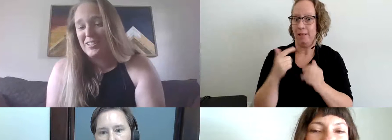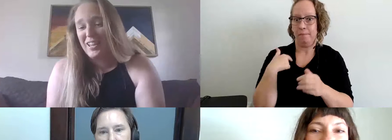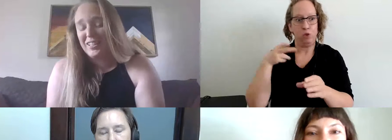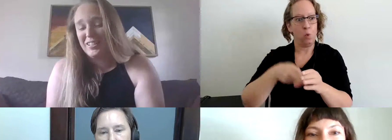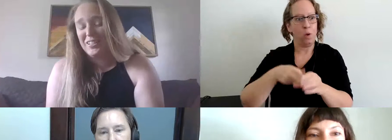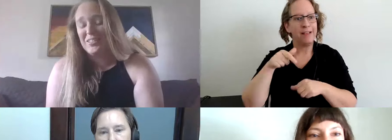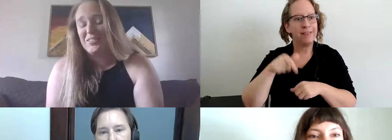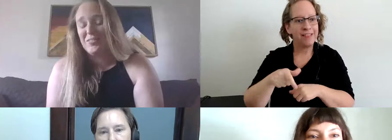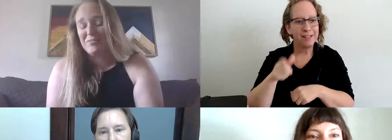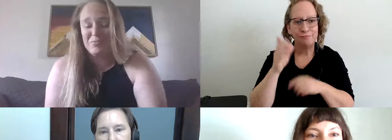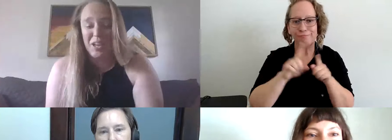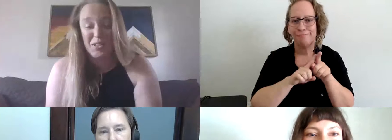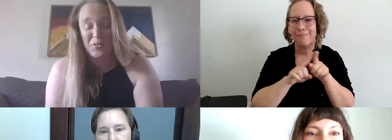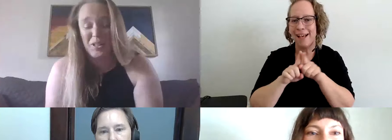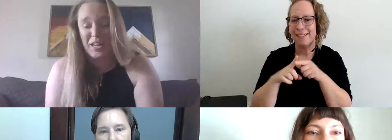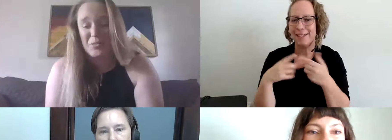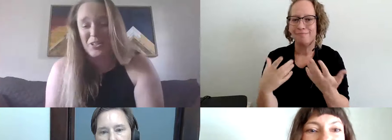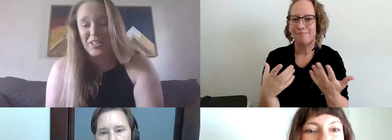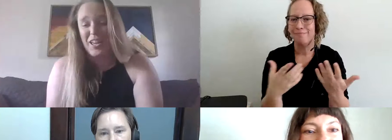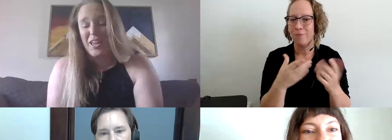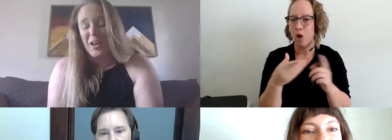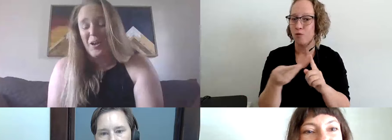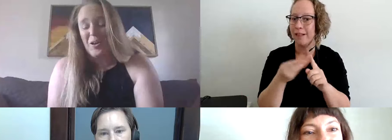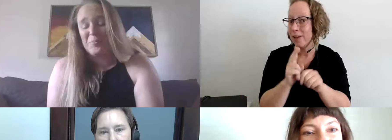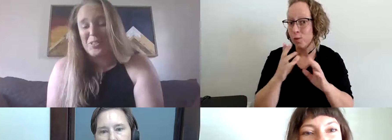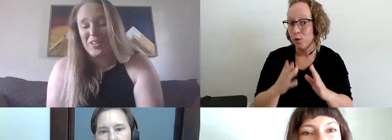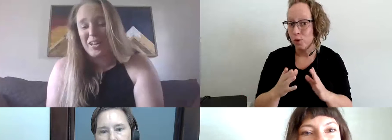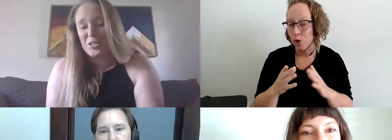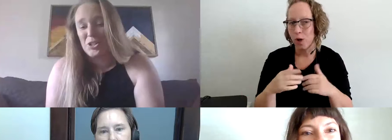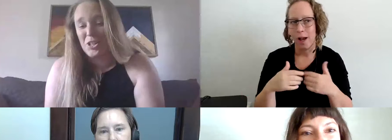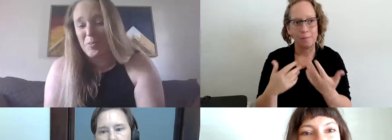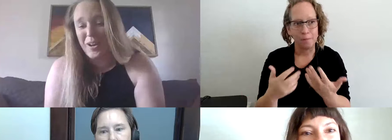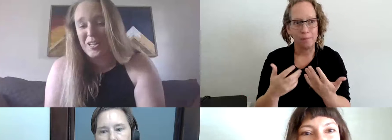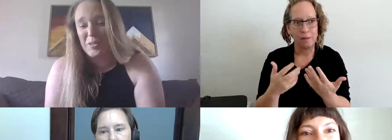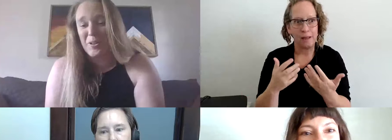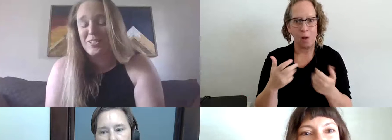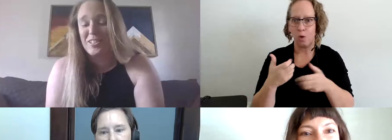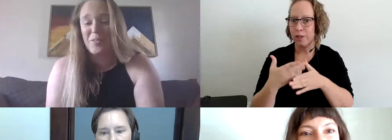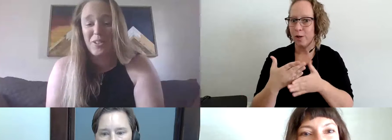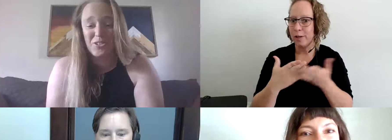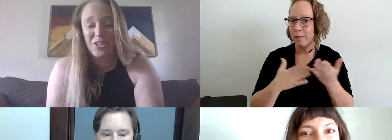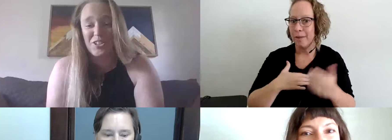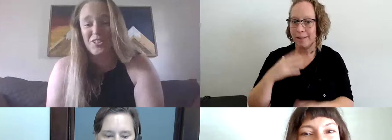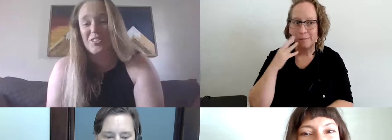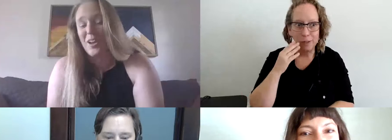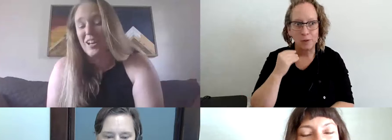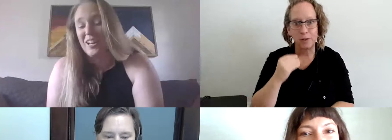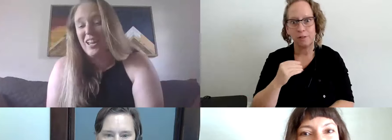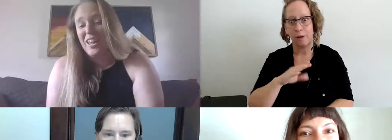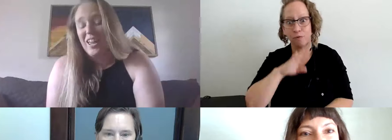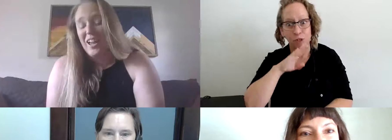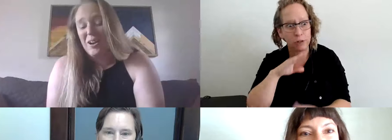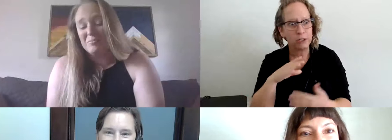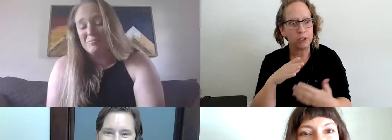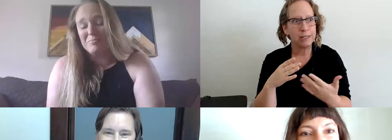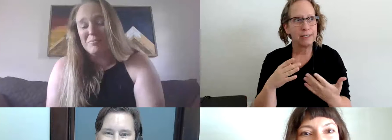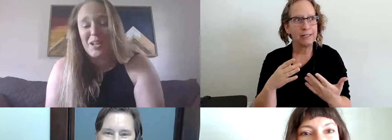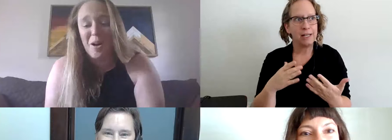this as a relay user, so that I can share some of my experiences, my frustrations, my